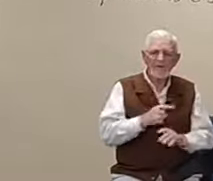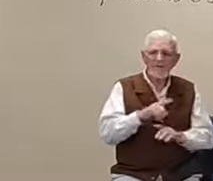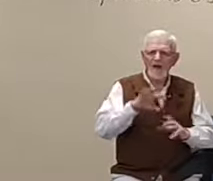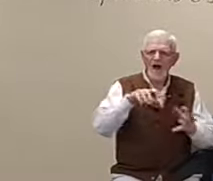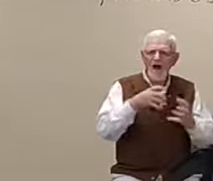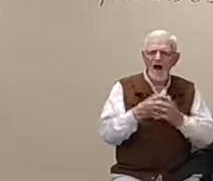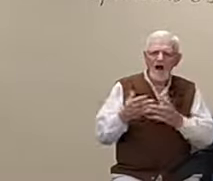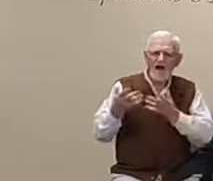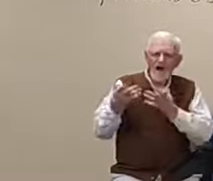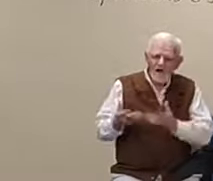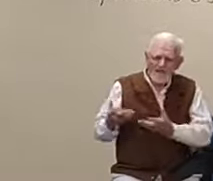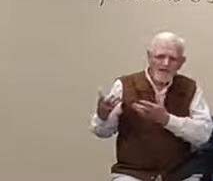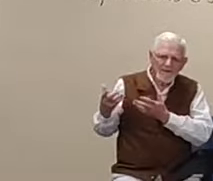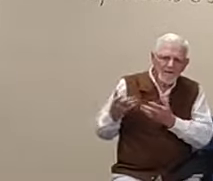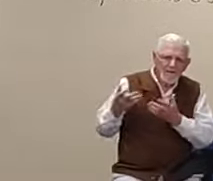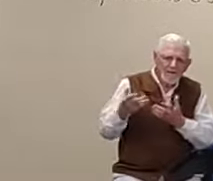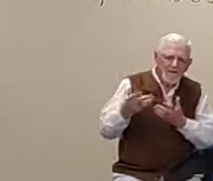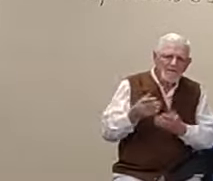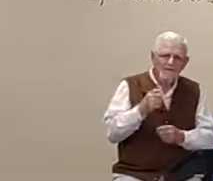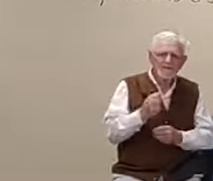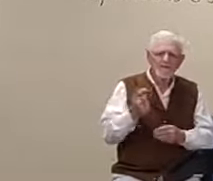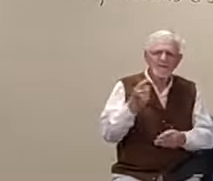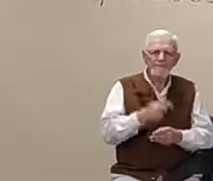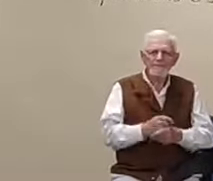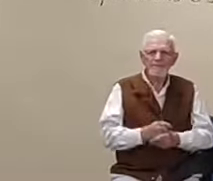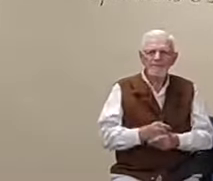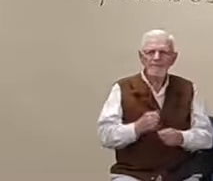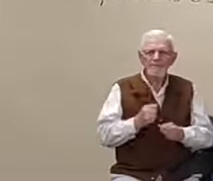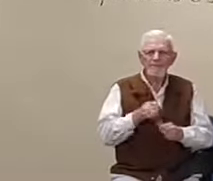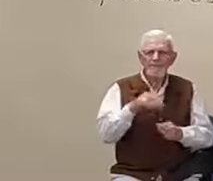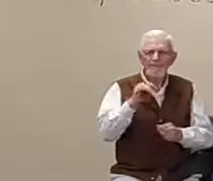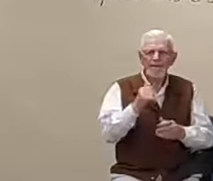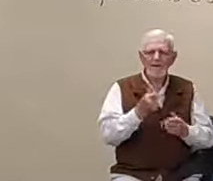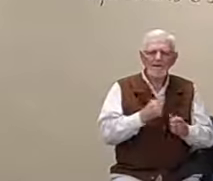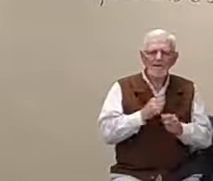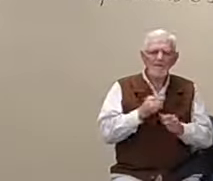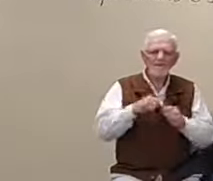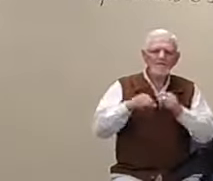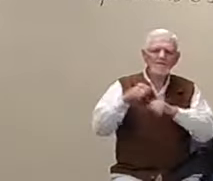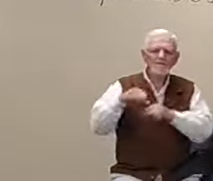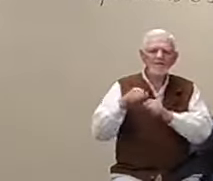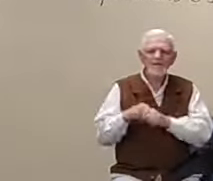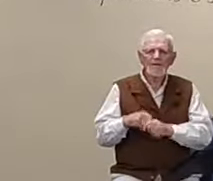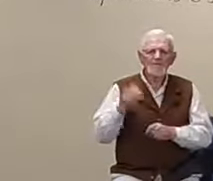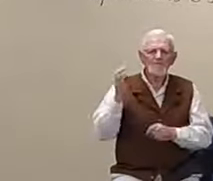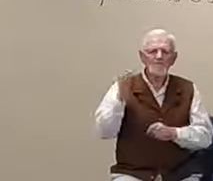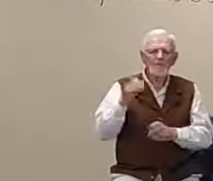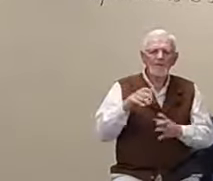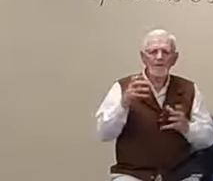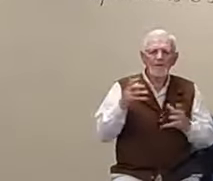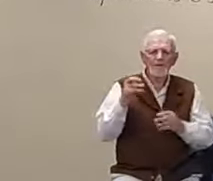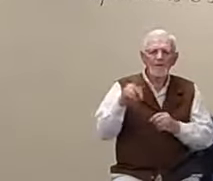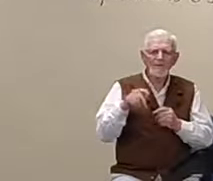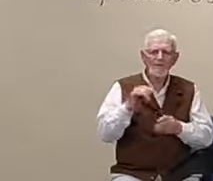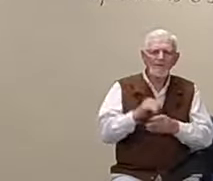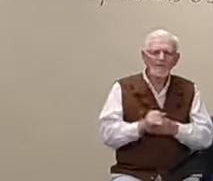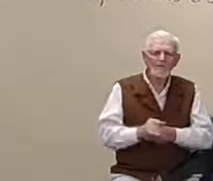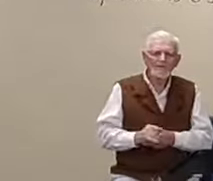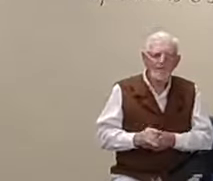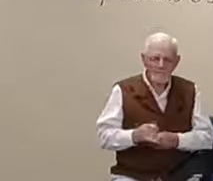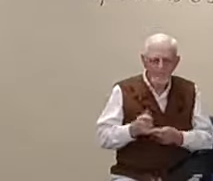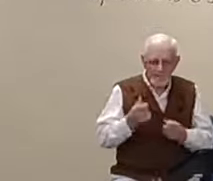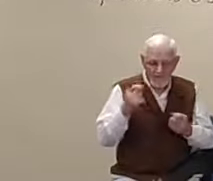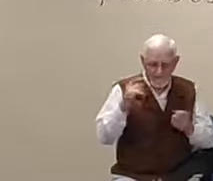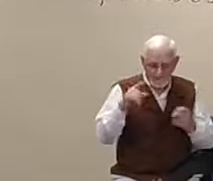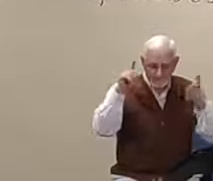baggage. And they have to learn how to love one another. And so I preach on it a lot. And it finally took root. We